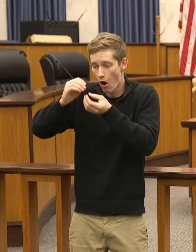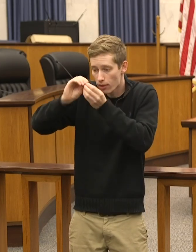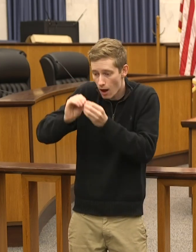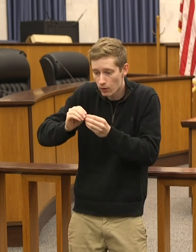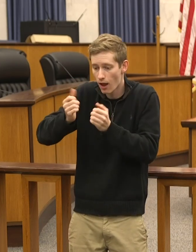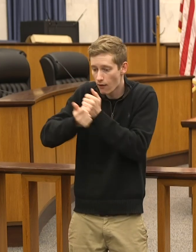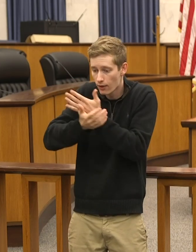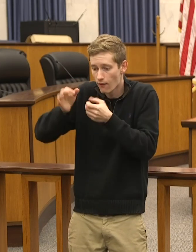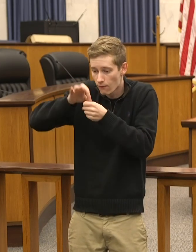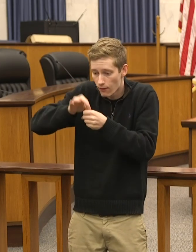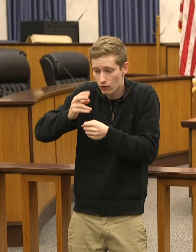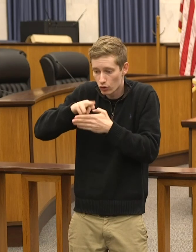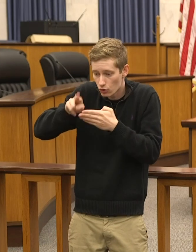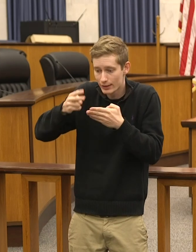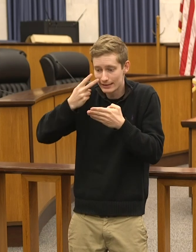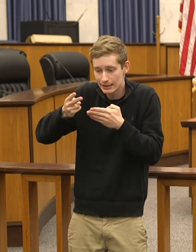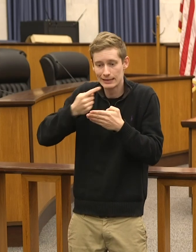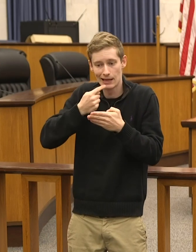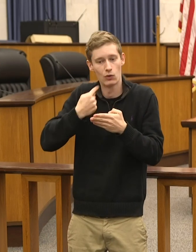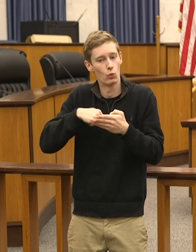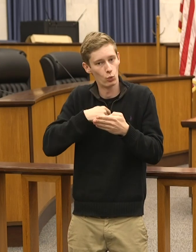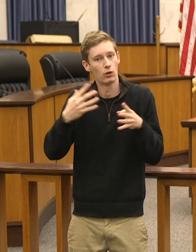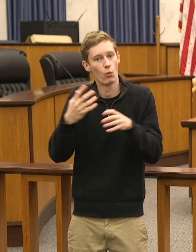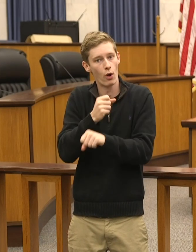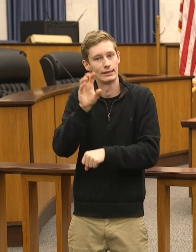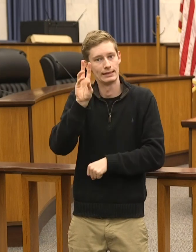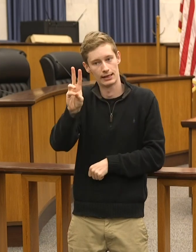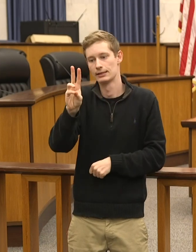that we won six districts. And